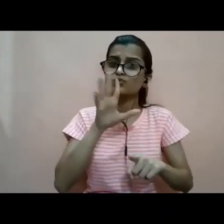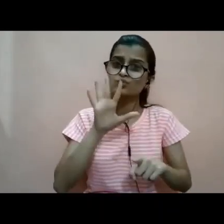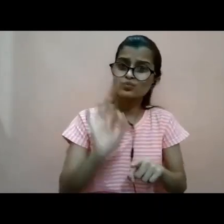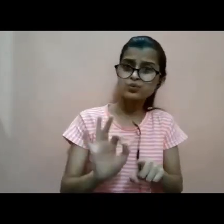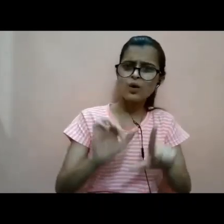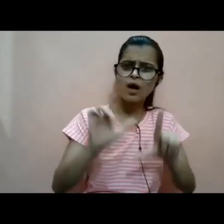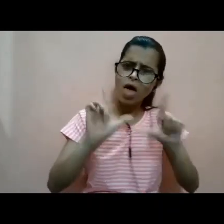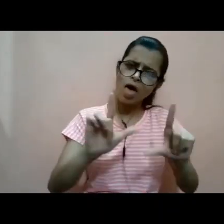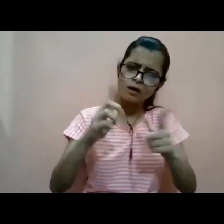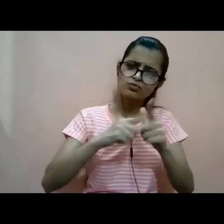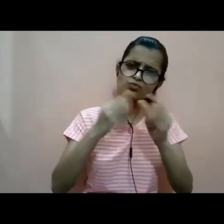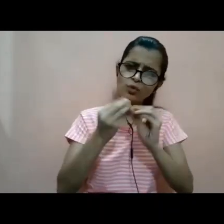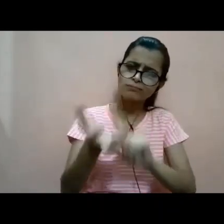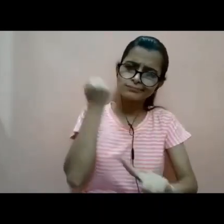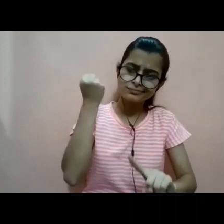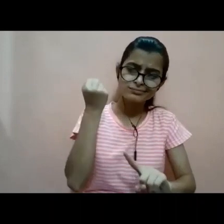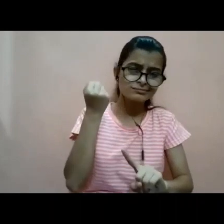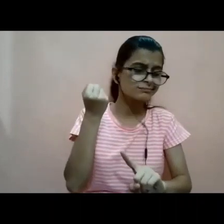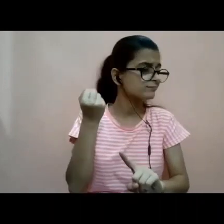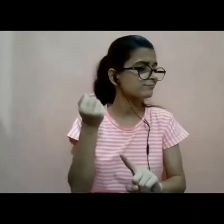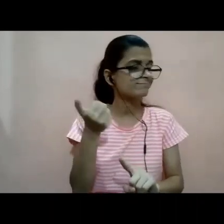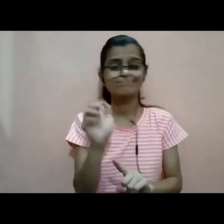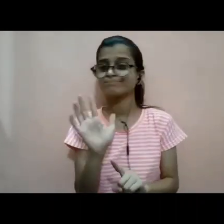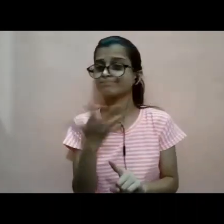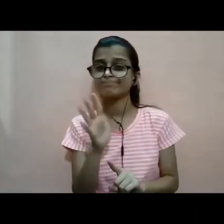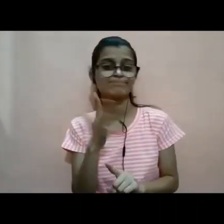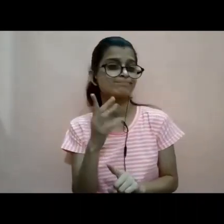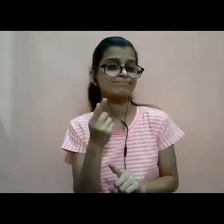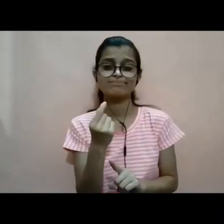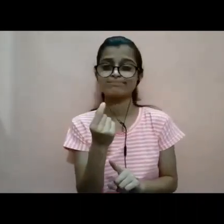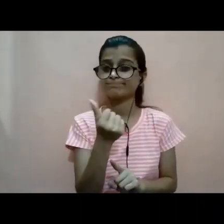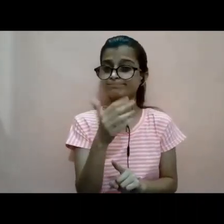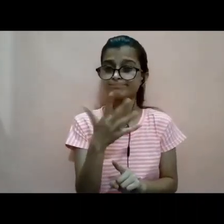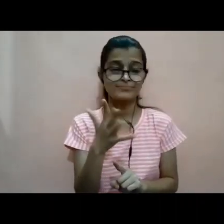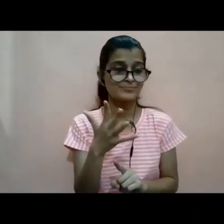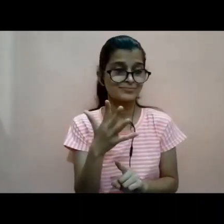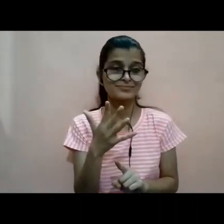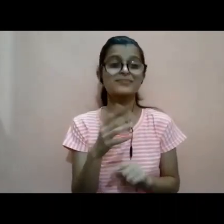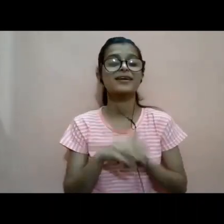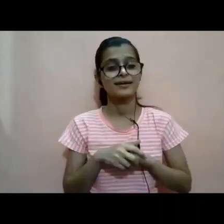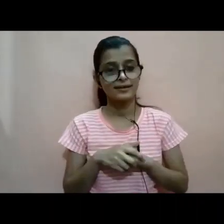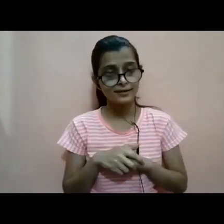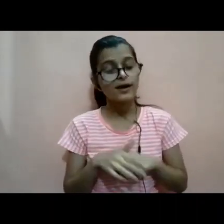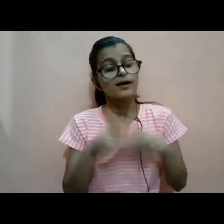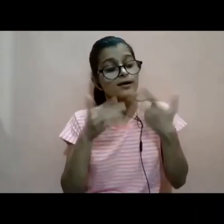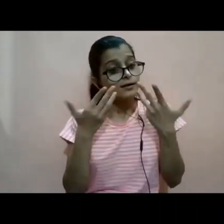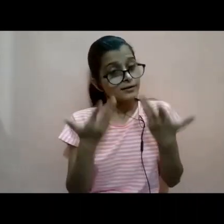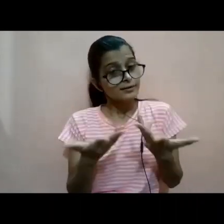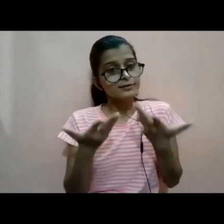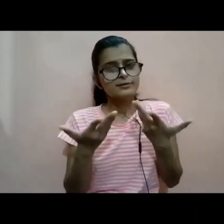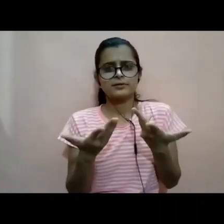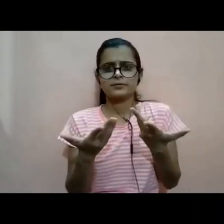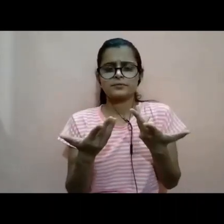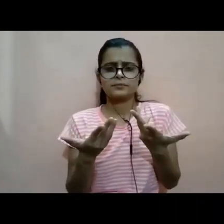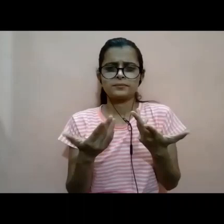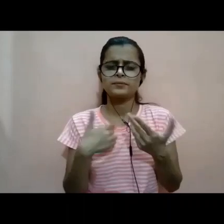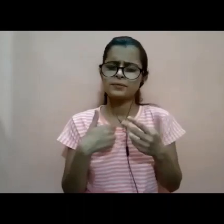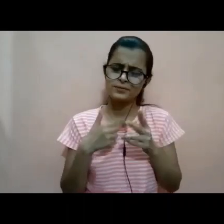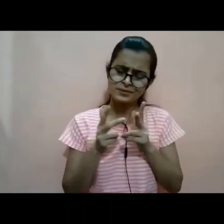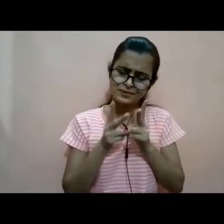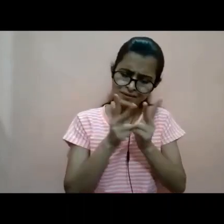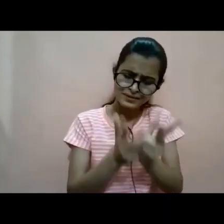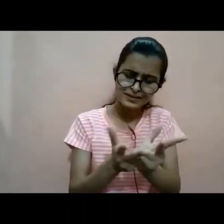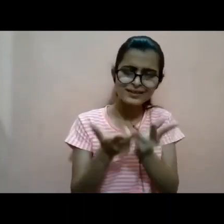are in somewhat complicated ways against it. So even there is a